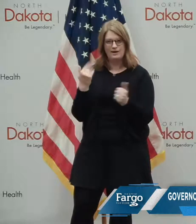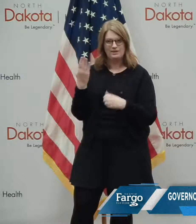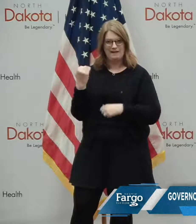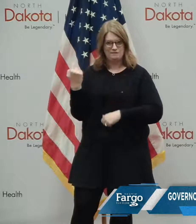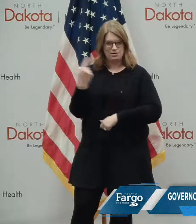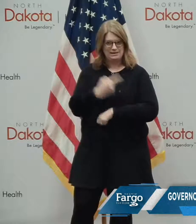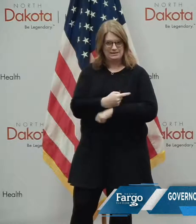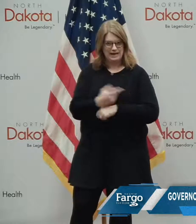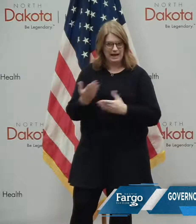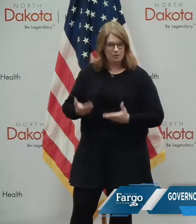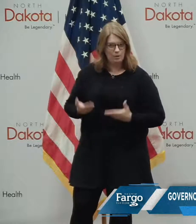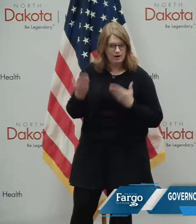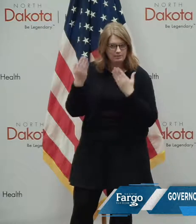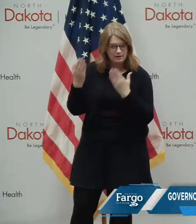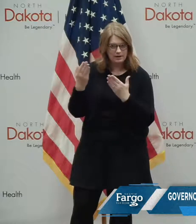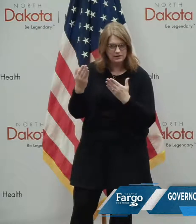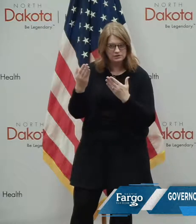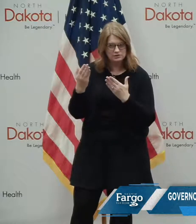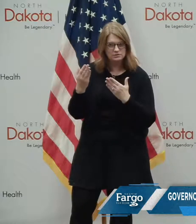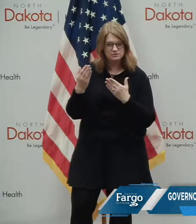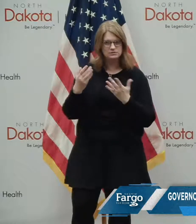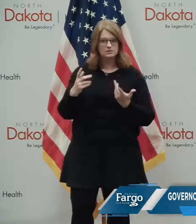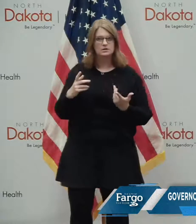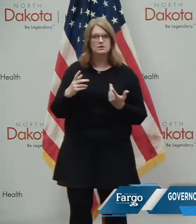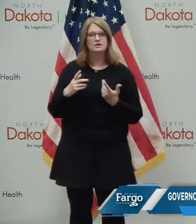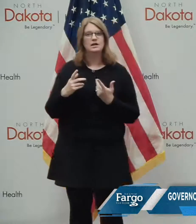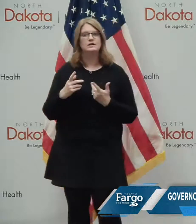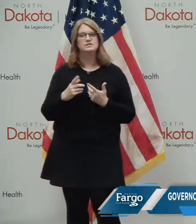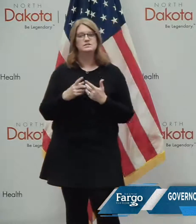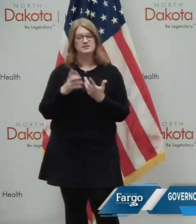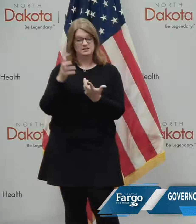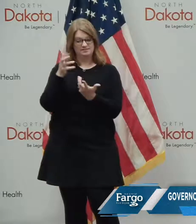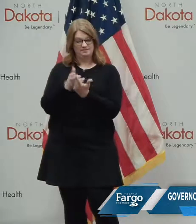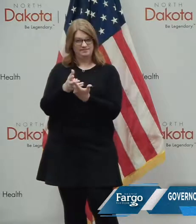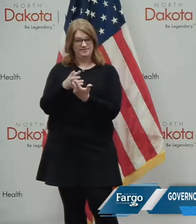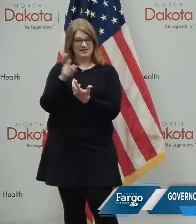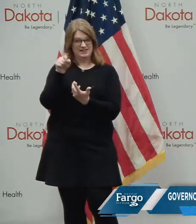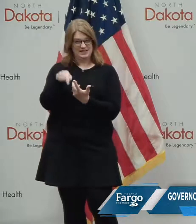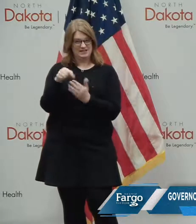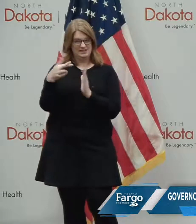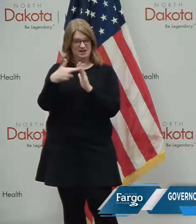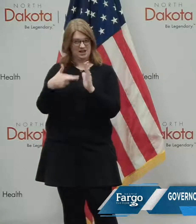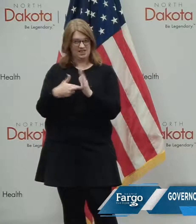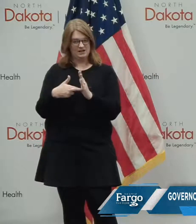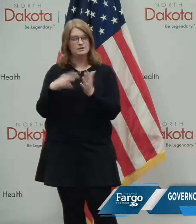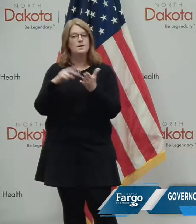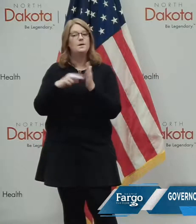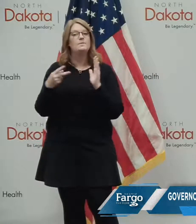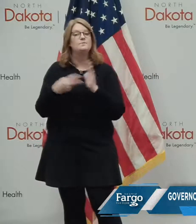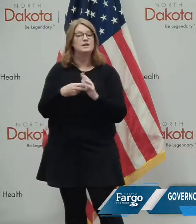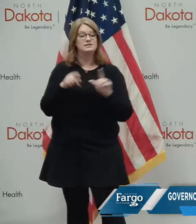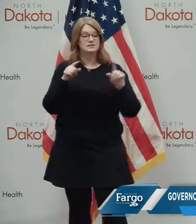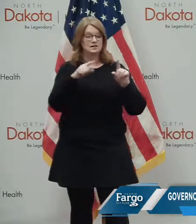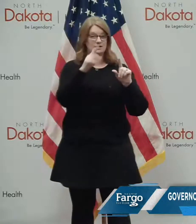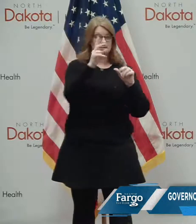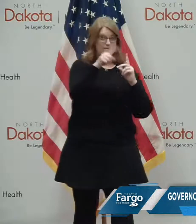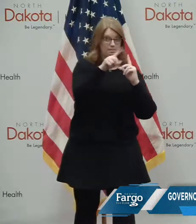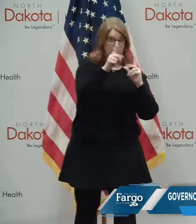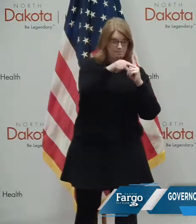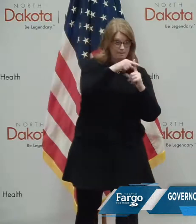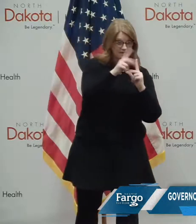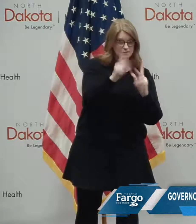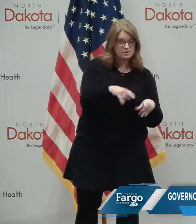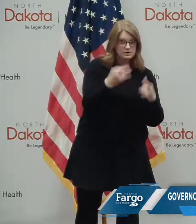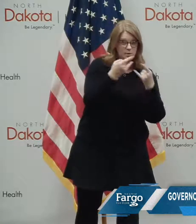recommendation and you can fall under the new guidelines, because to fall under the new guidelines, you need need to be both wearing a mask. I'm sure